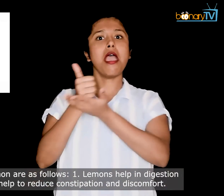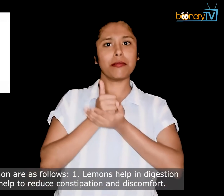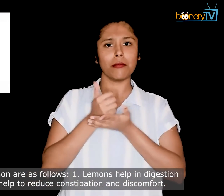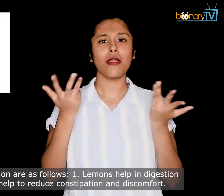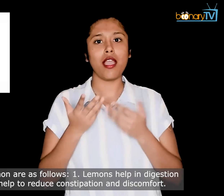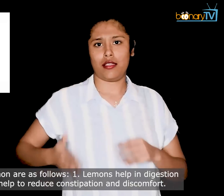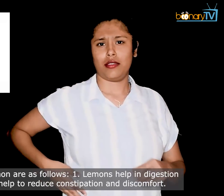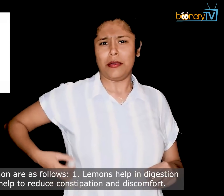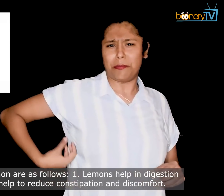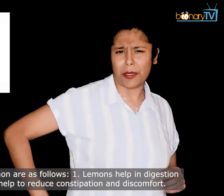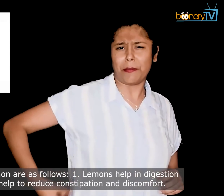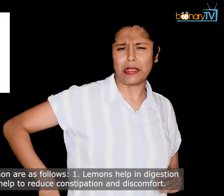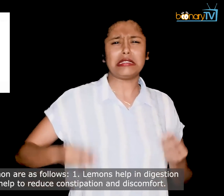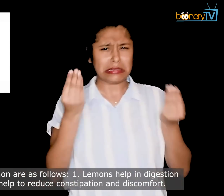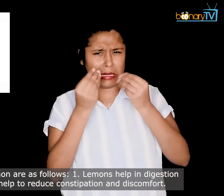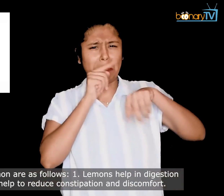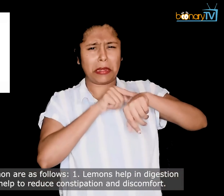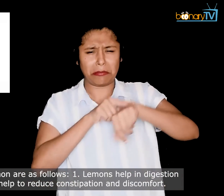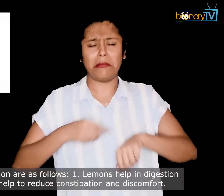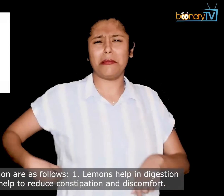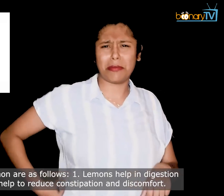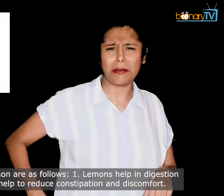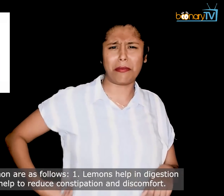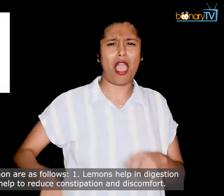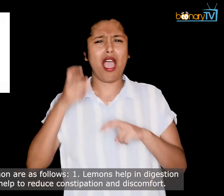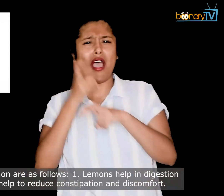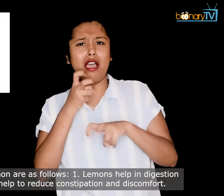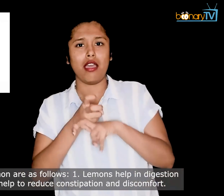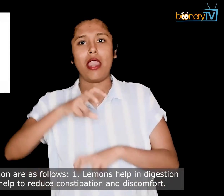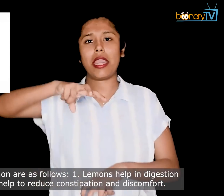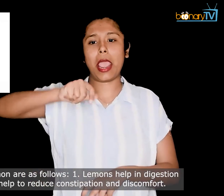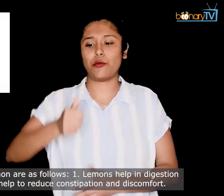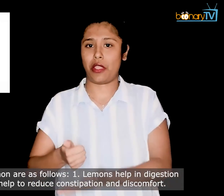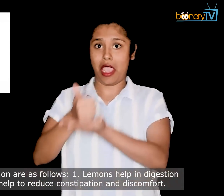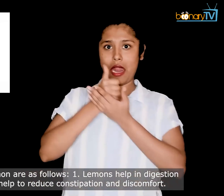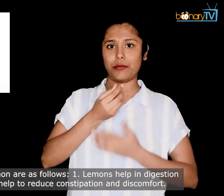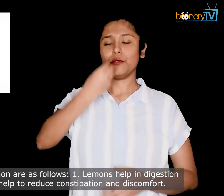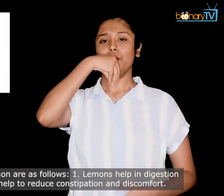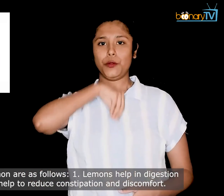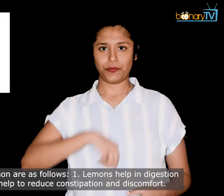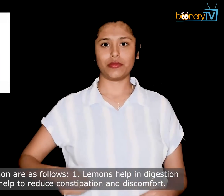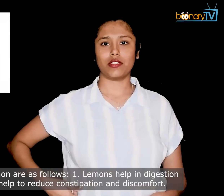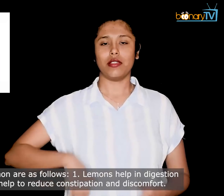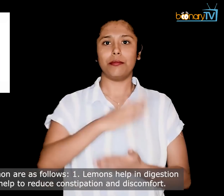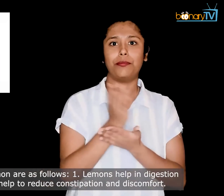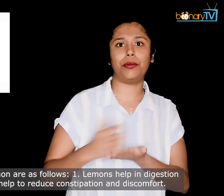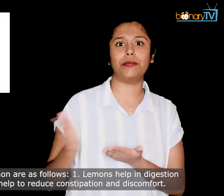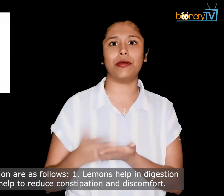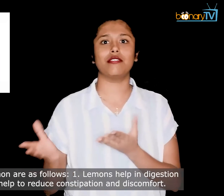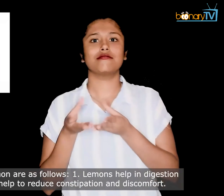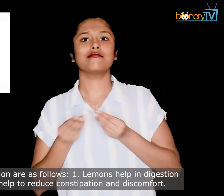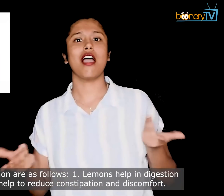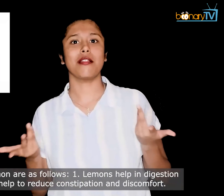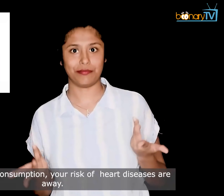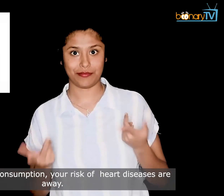it can also help to reduce constipation and discomfort. Number